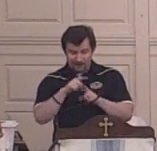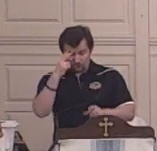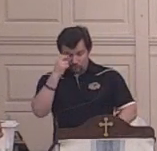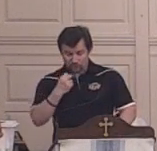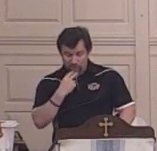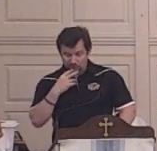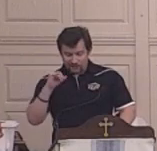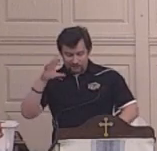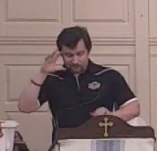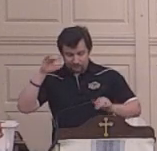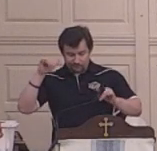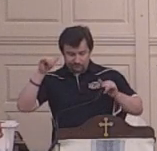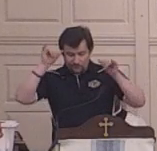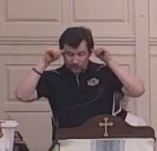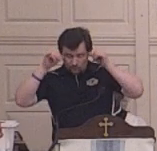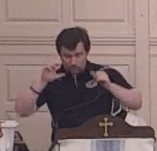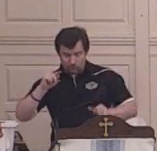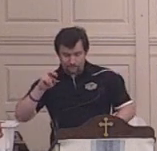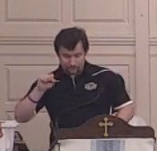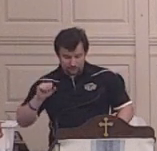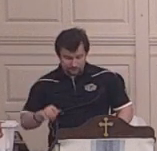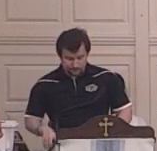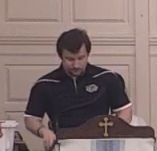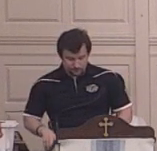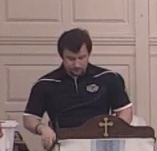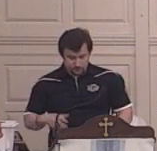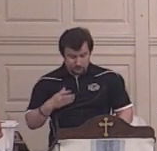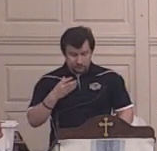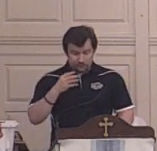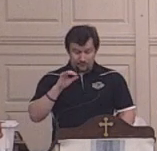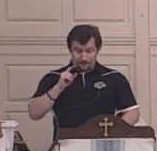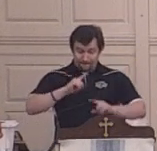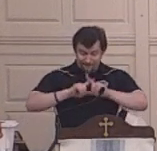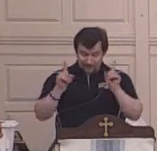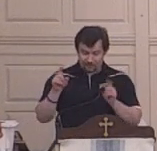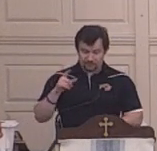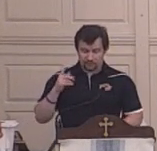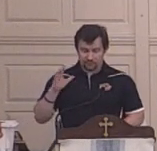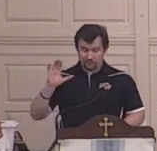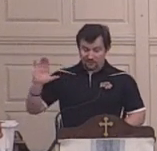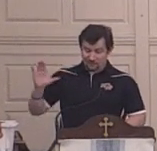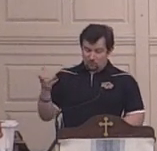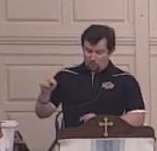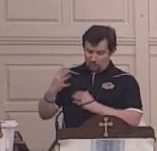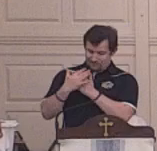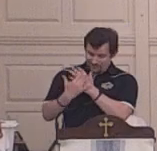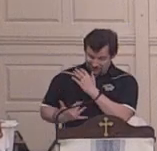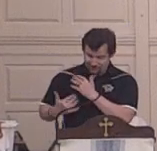blood of goats and calves, but with his own blood,